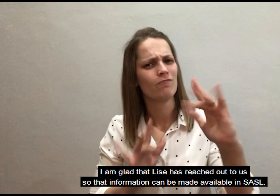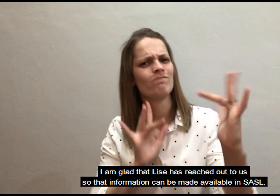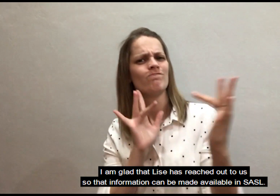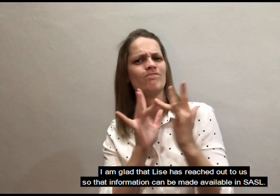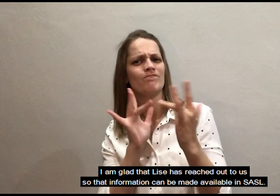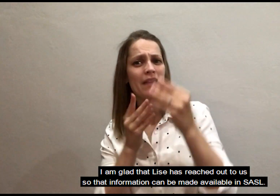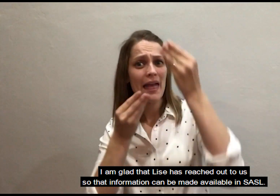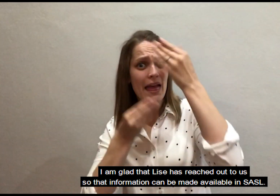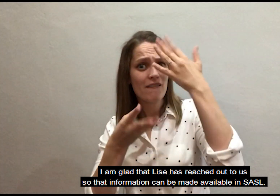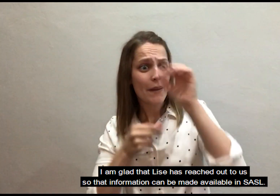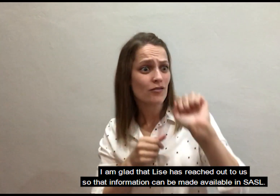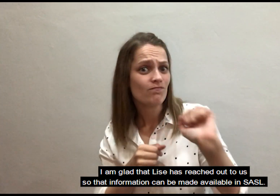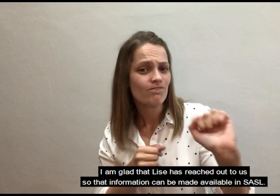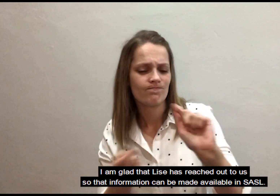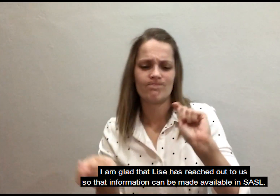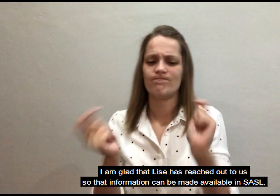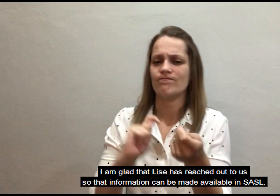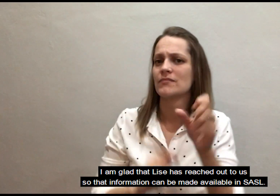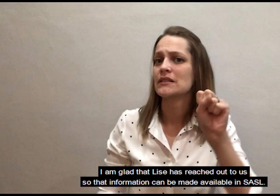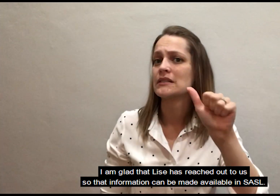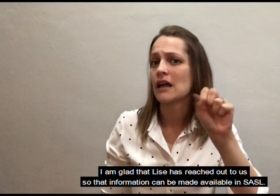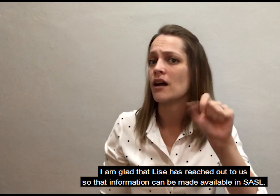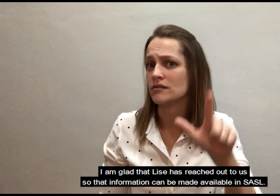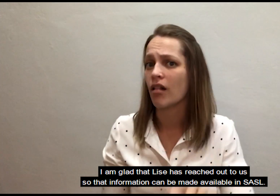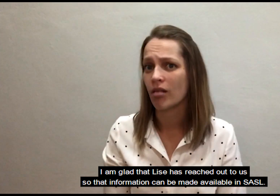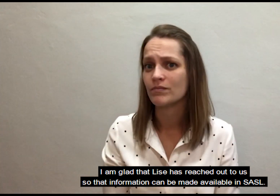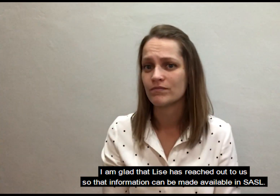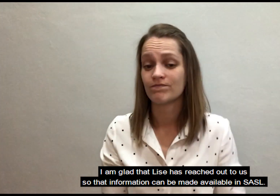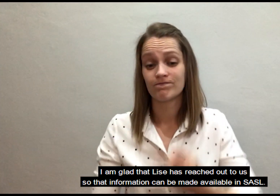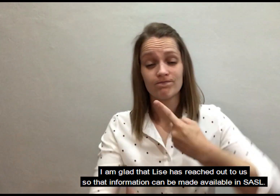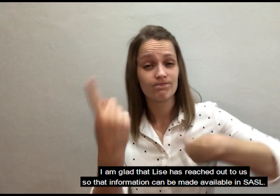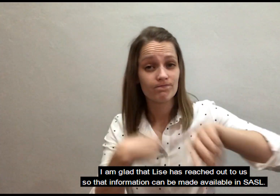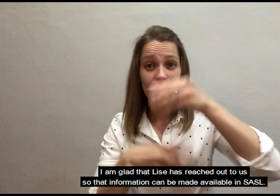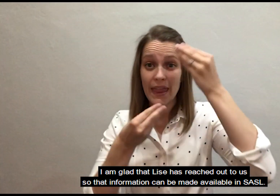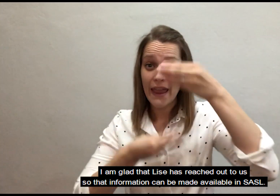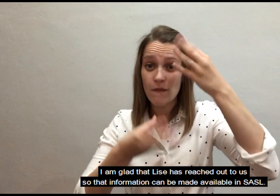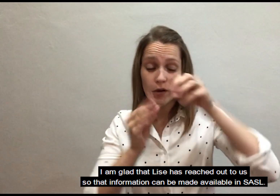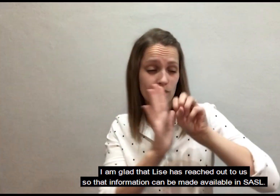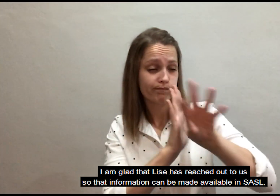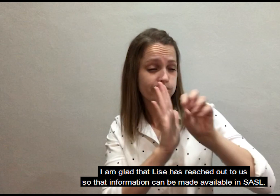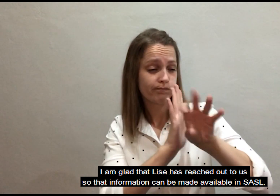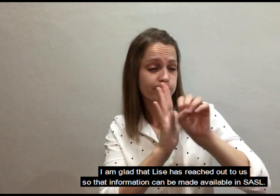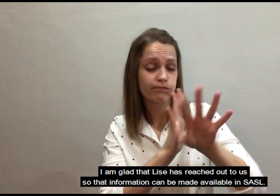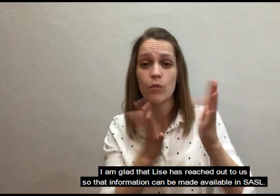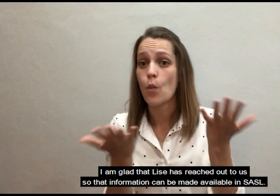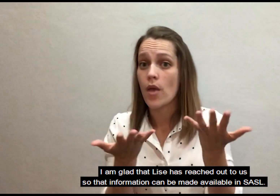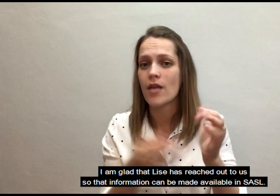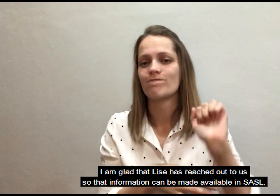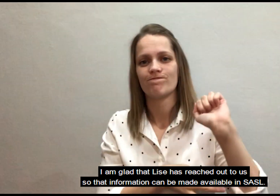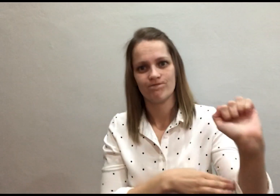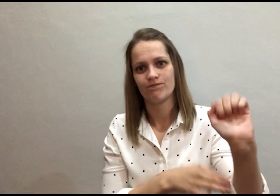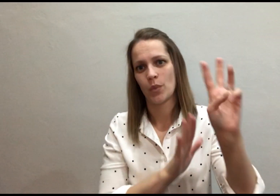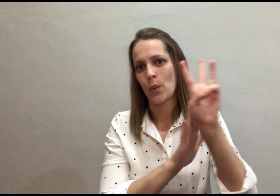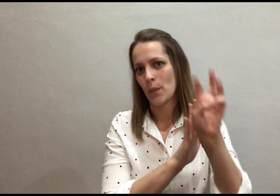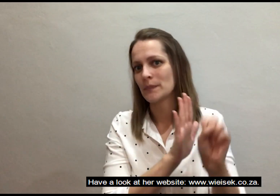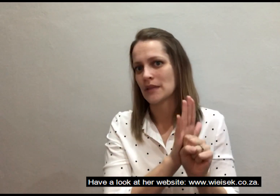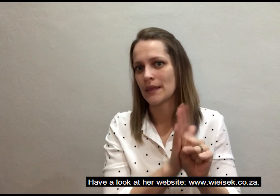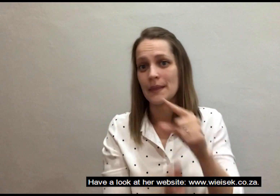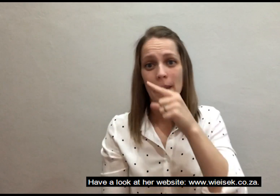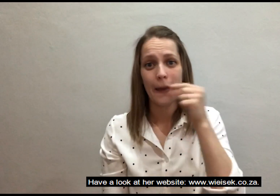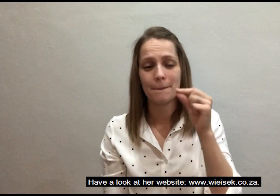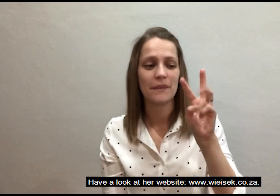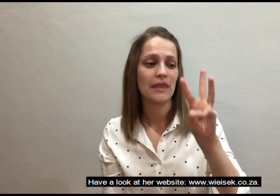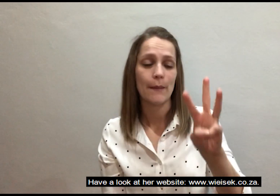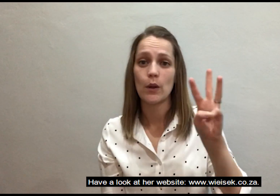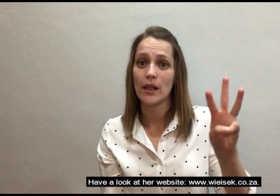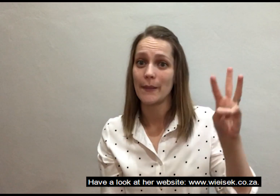I am glad that Lisa has reached out to us so that information can be made available in South African Sign Language. Have a